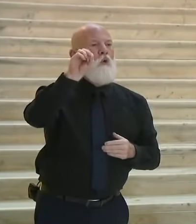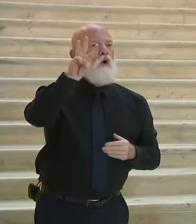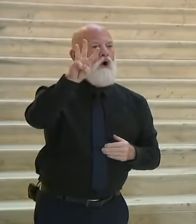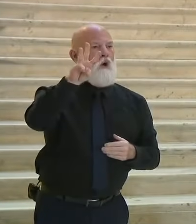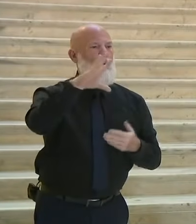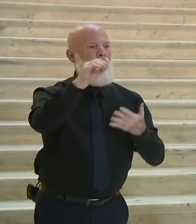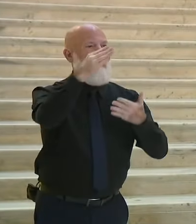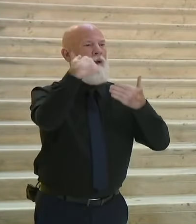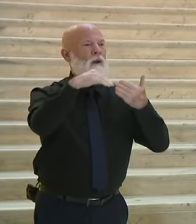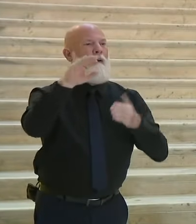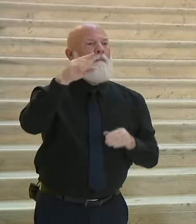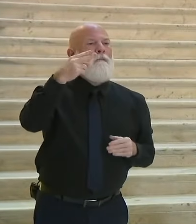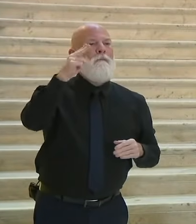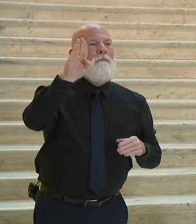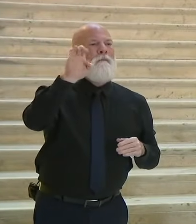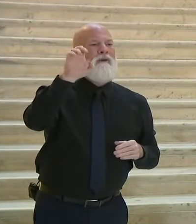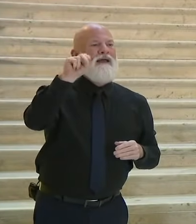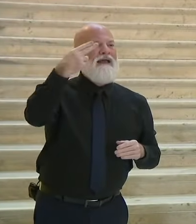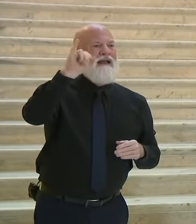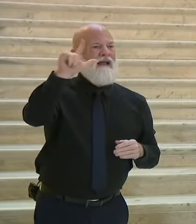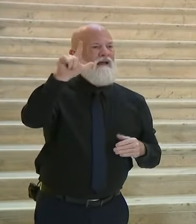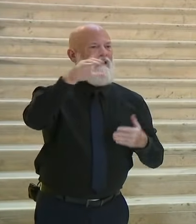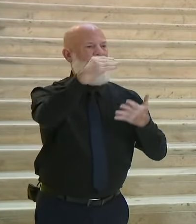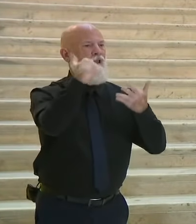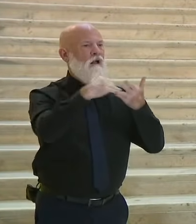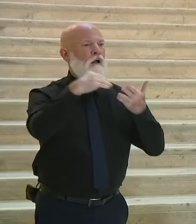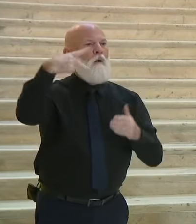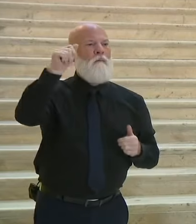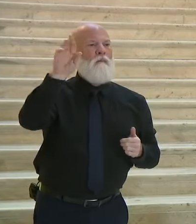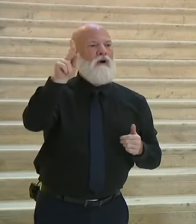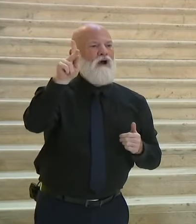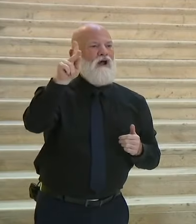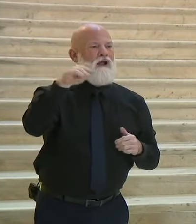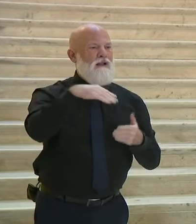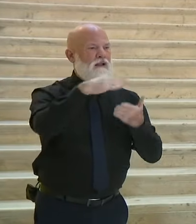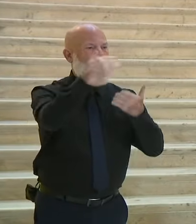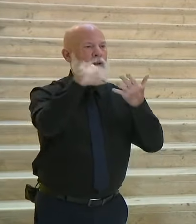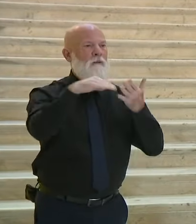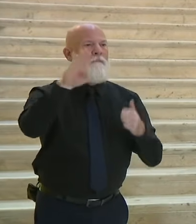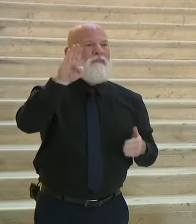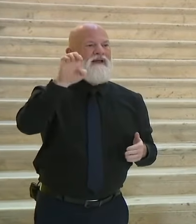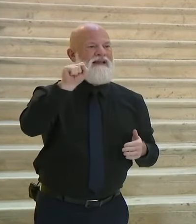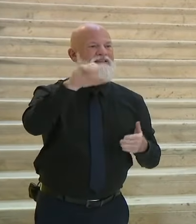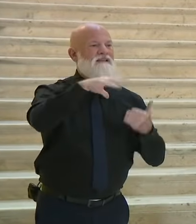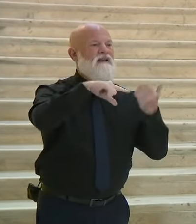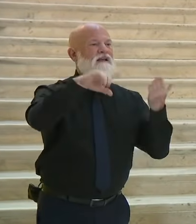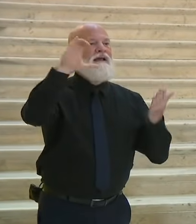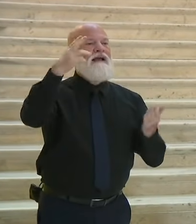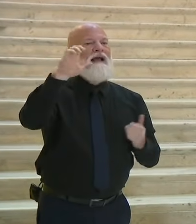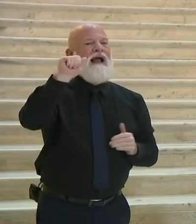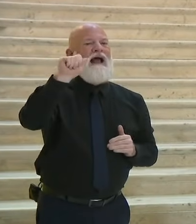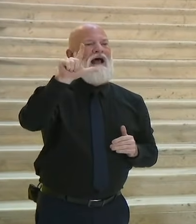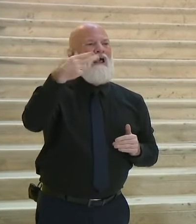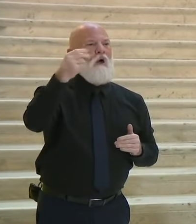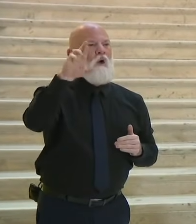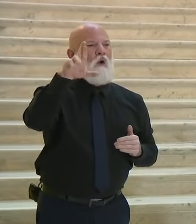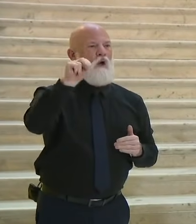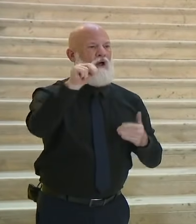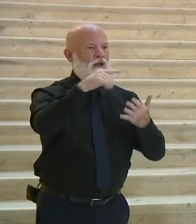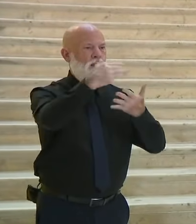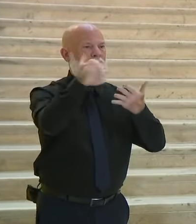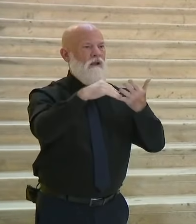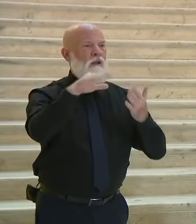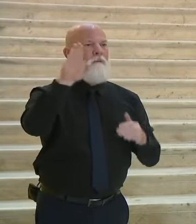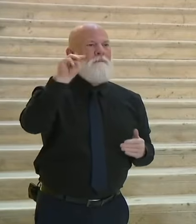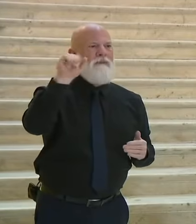Bullock, Burke, Butts, Calhoun, Chattooga, Effingham, Emmanuel, Green,